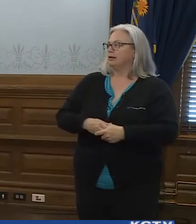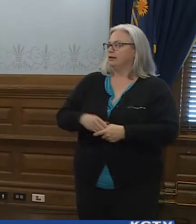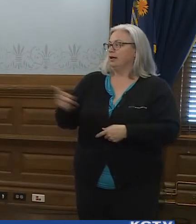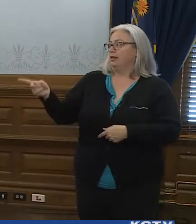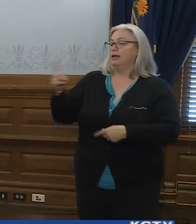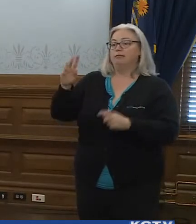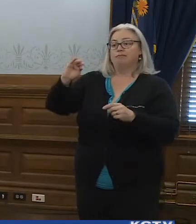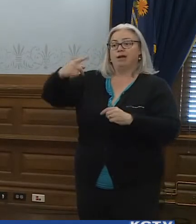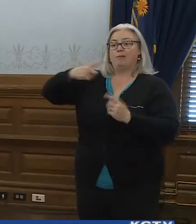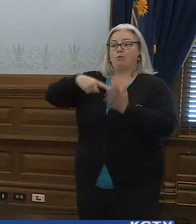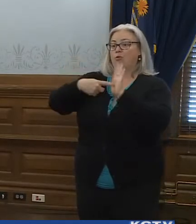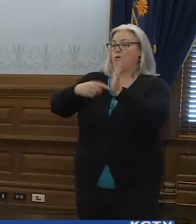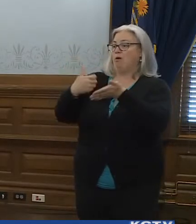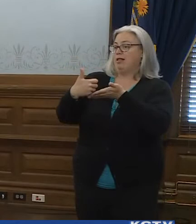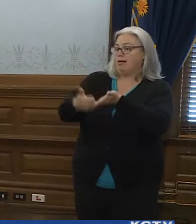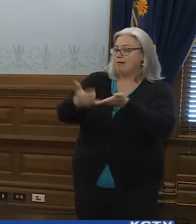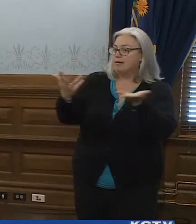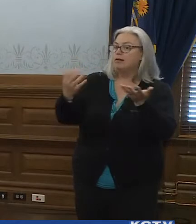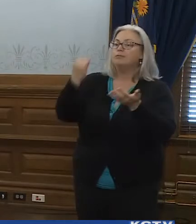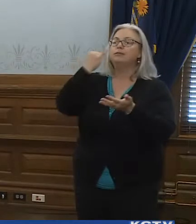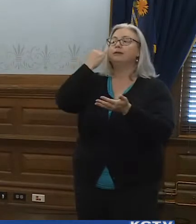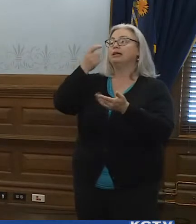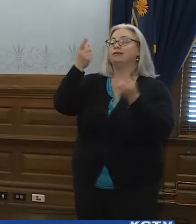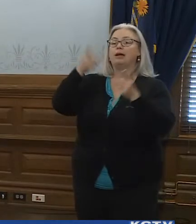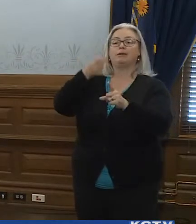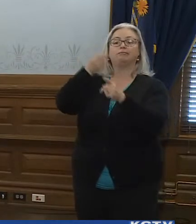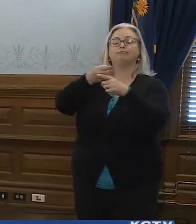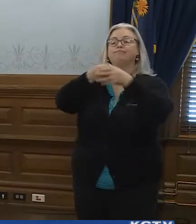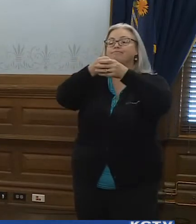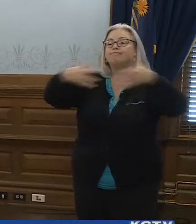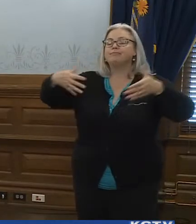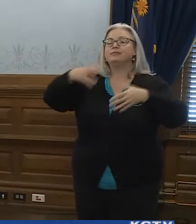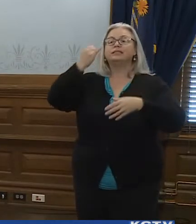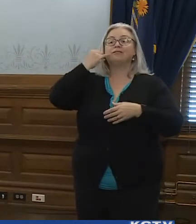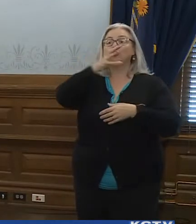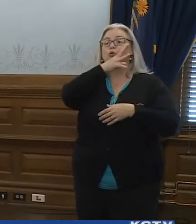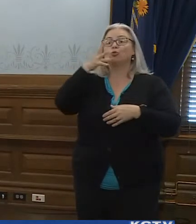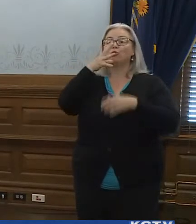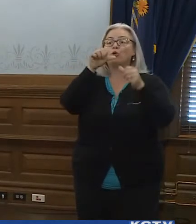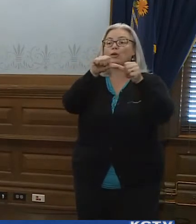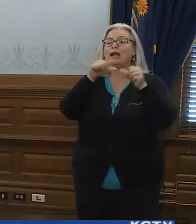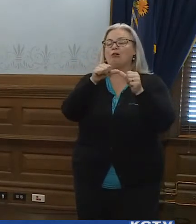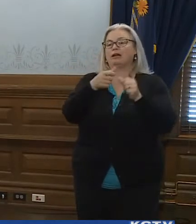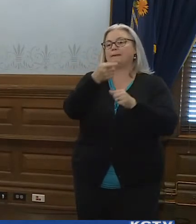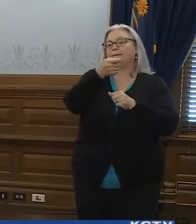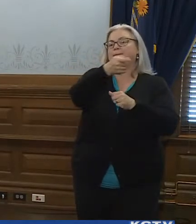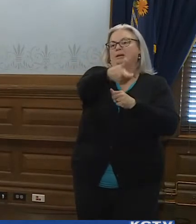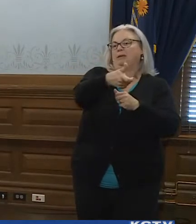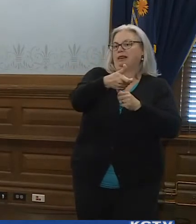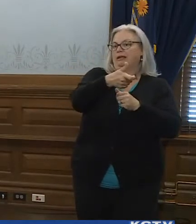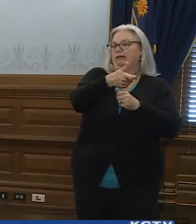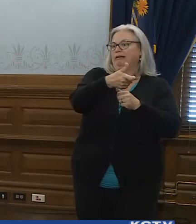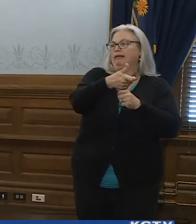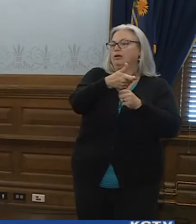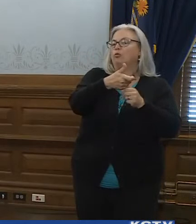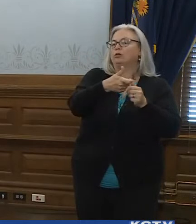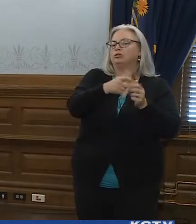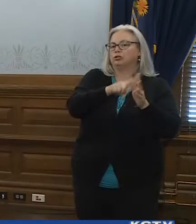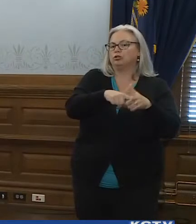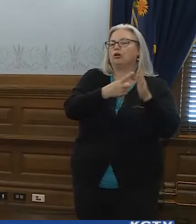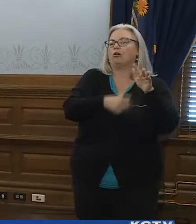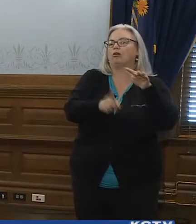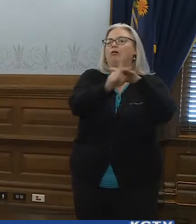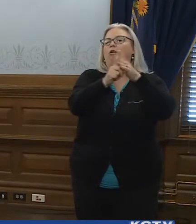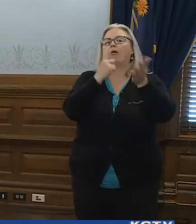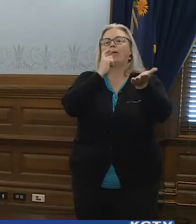help a lot with is if there's some kind of an outbreak on community spread that's in a rural area that's been minimally affected, that'll start showing up on the radar screen